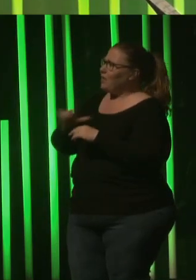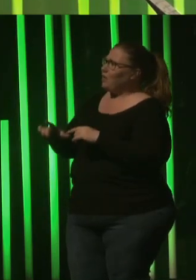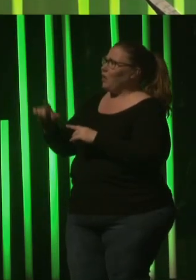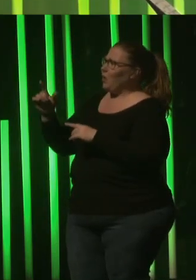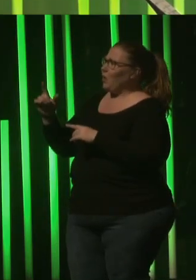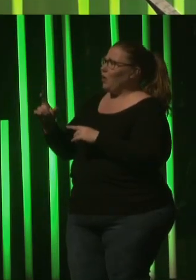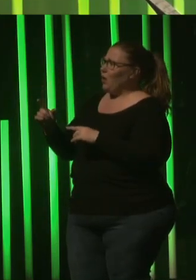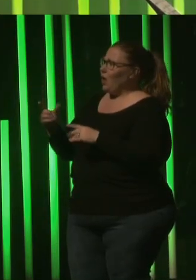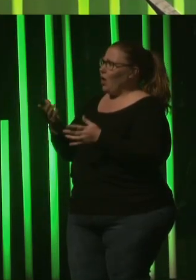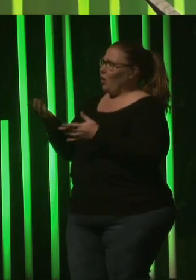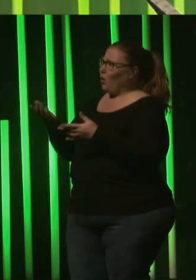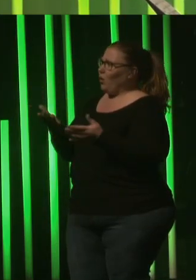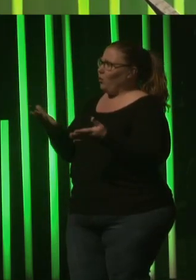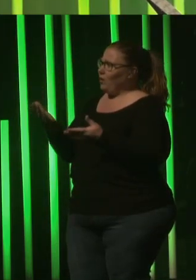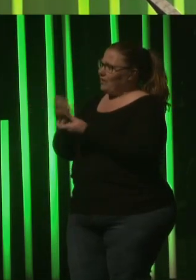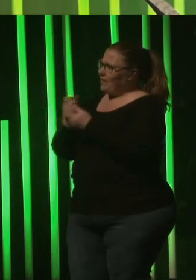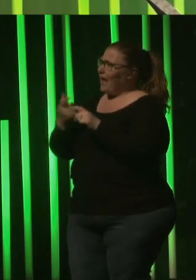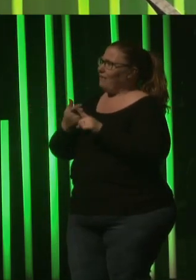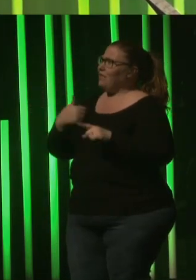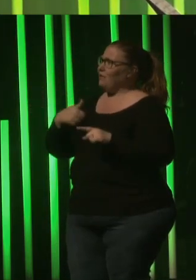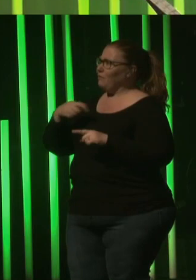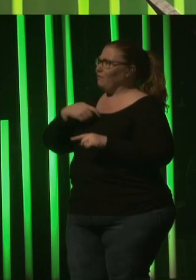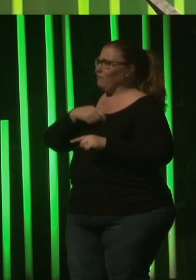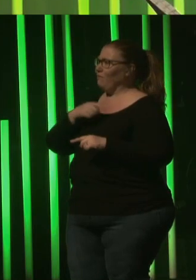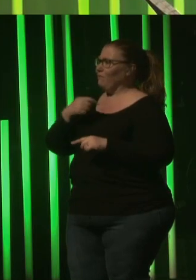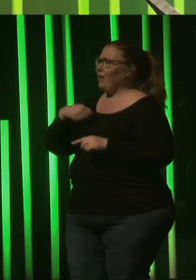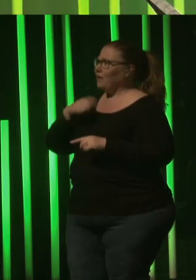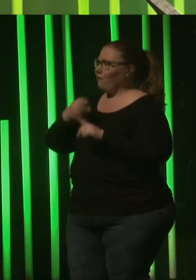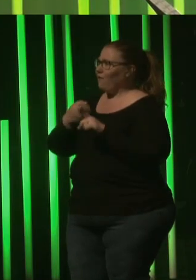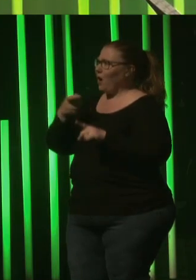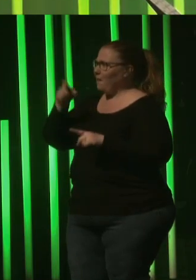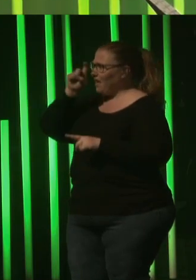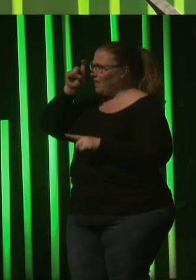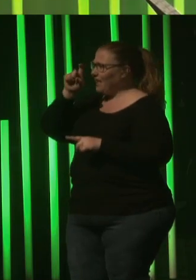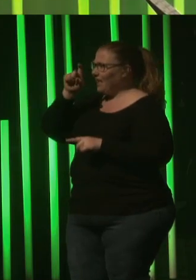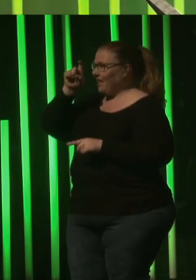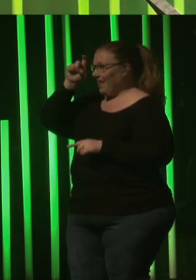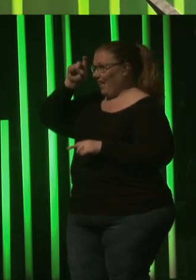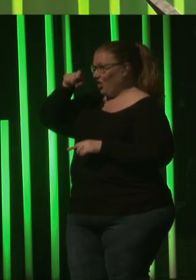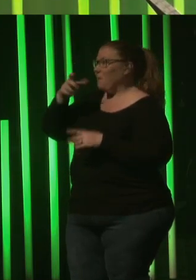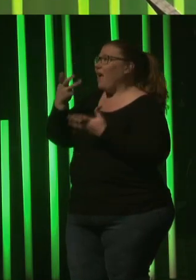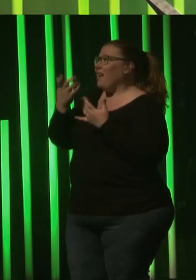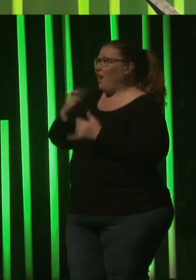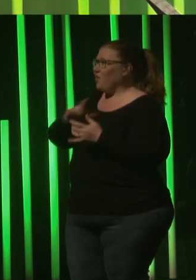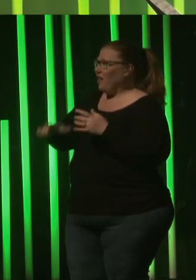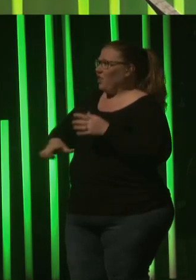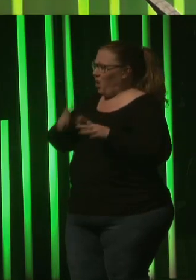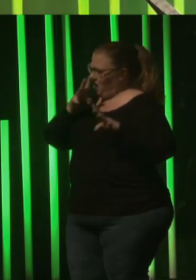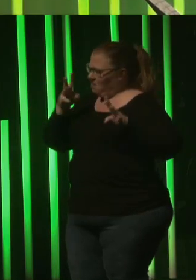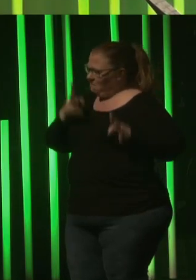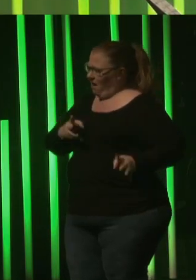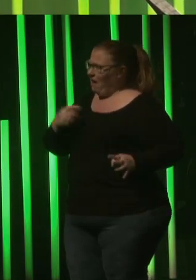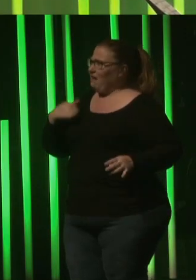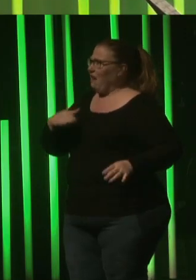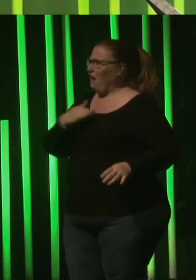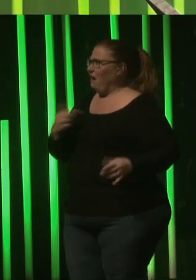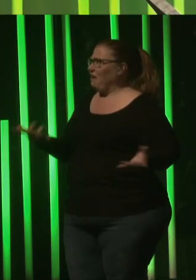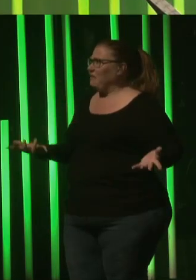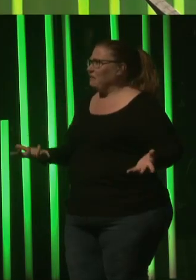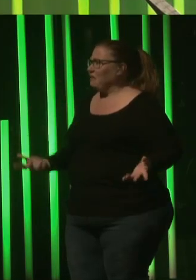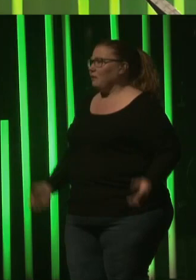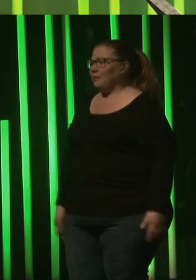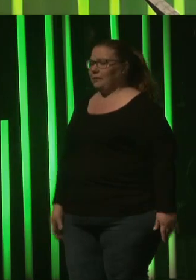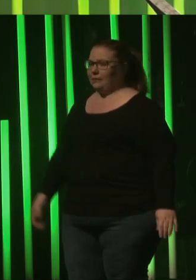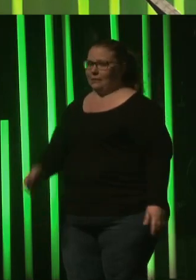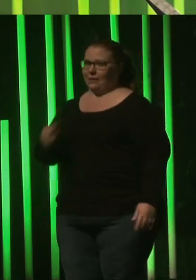up out of Egypt? But now the Lord has abandoned us and given us into the hand of Midian. The